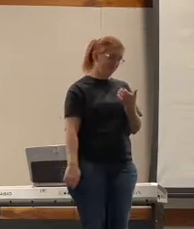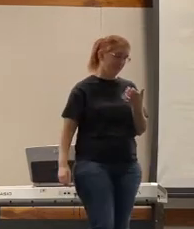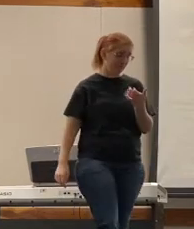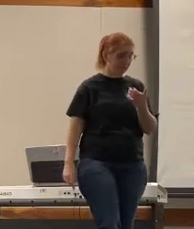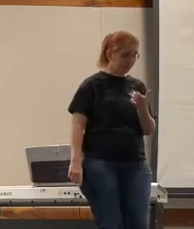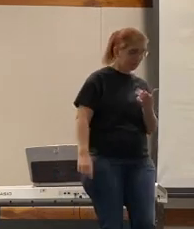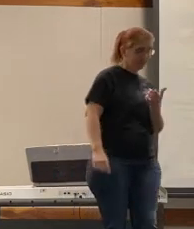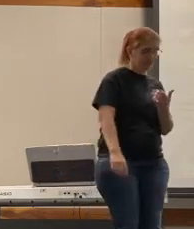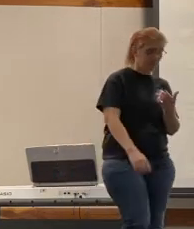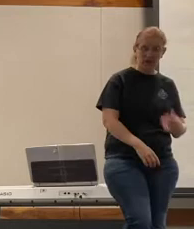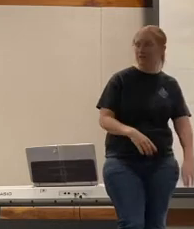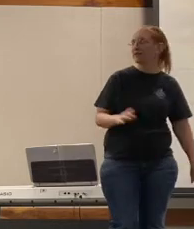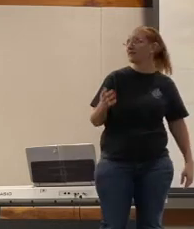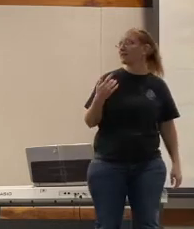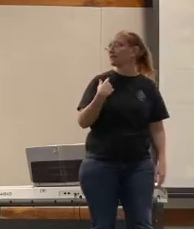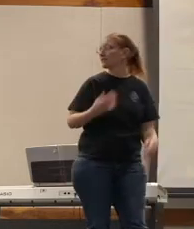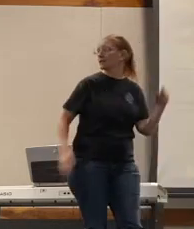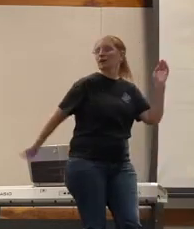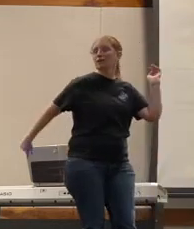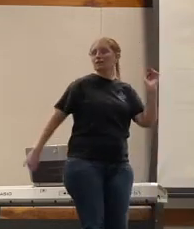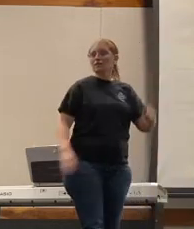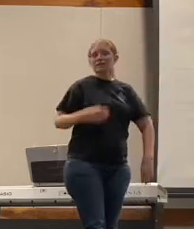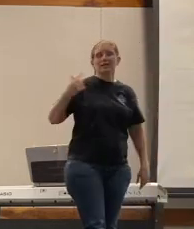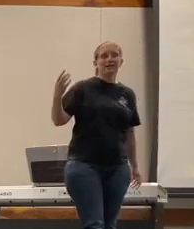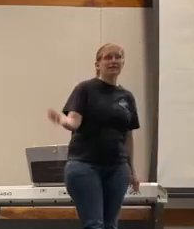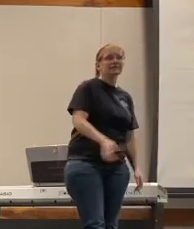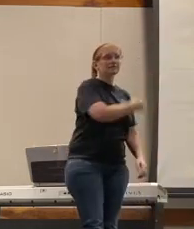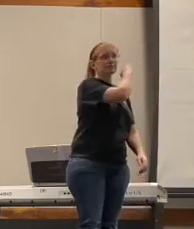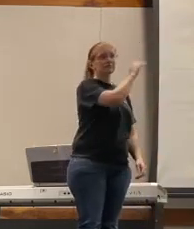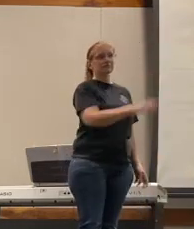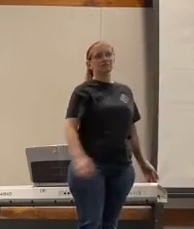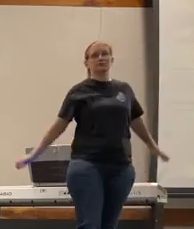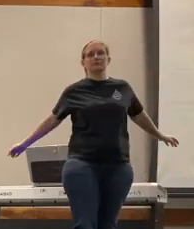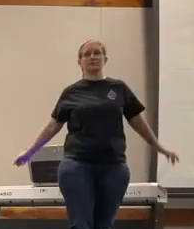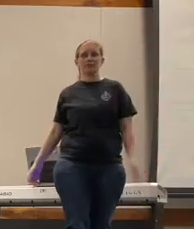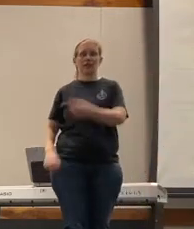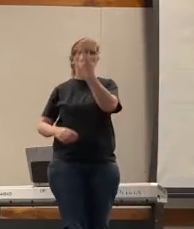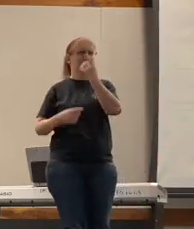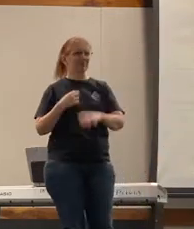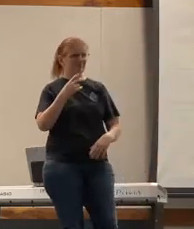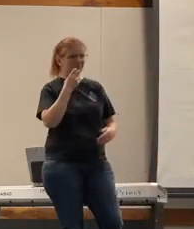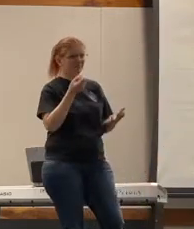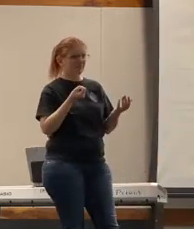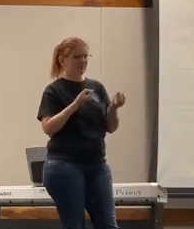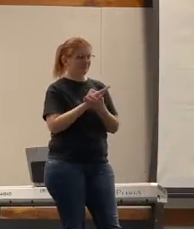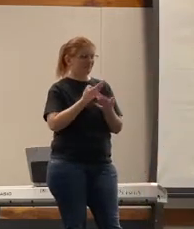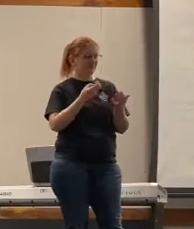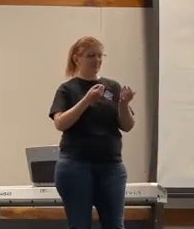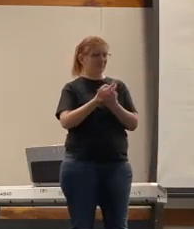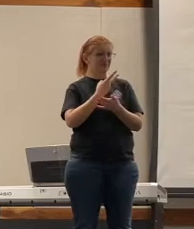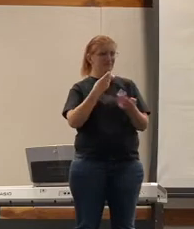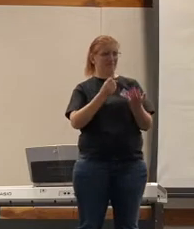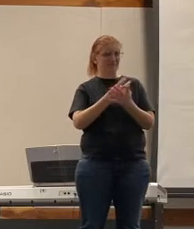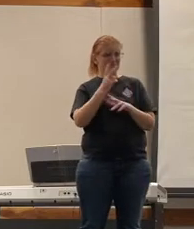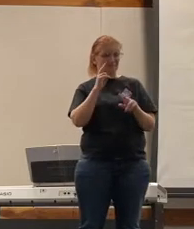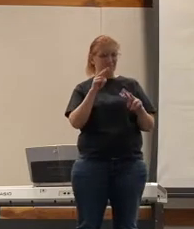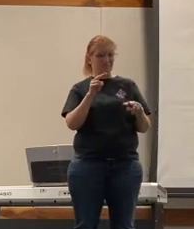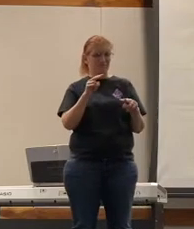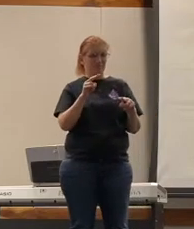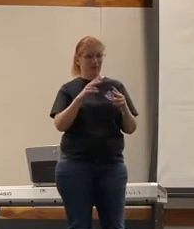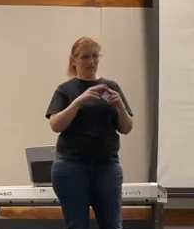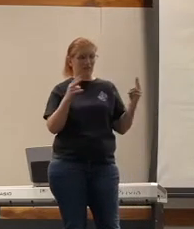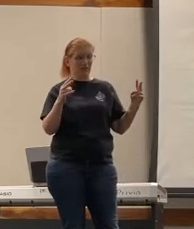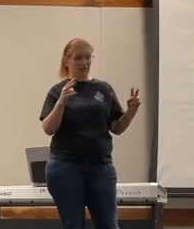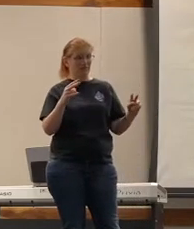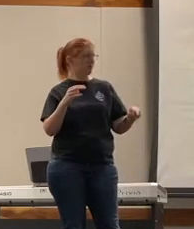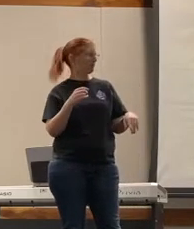stuff, right? But arms are swinging and things are moving and, you know, and we just laughed. It was funny. And then of course, we became very